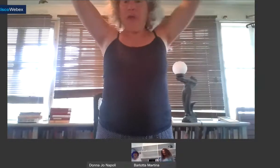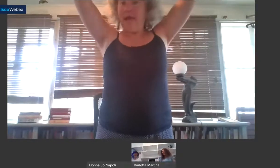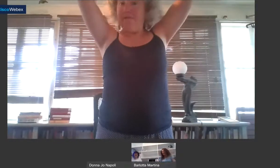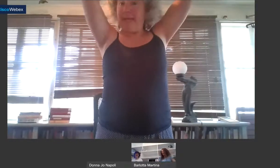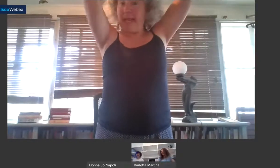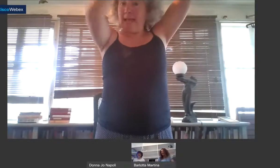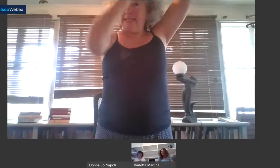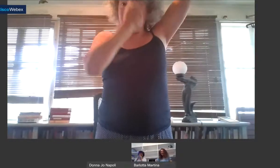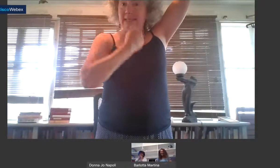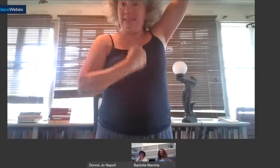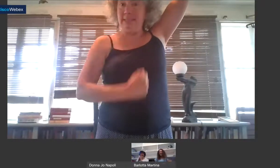have an axis